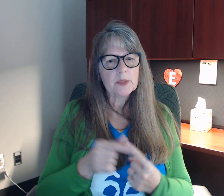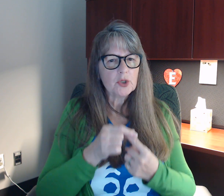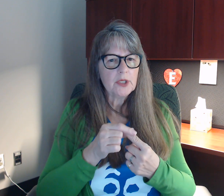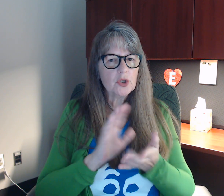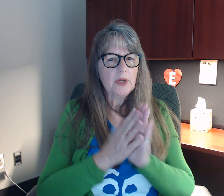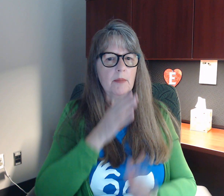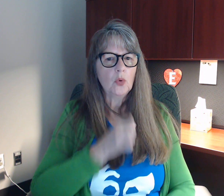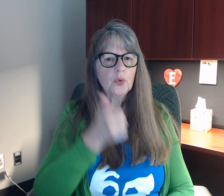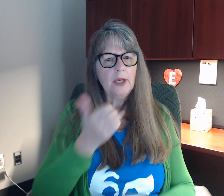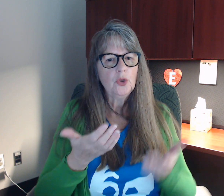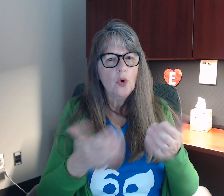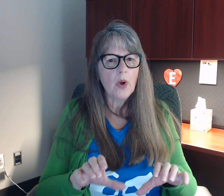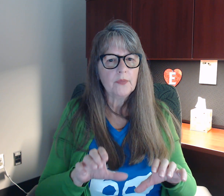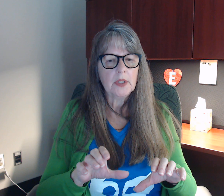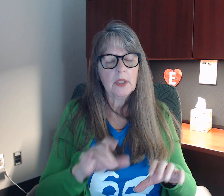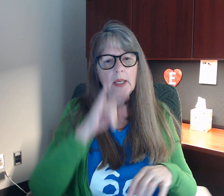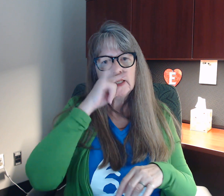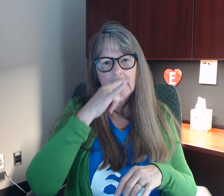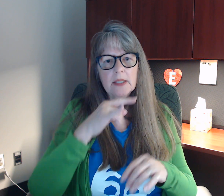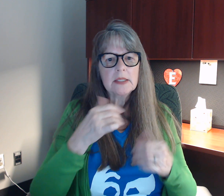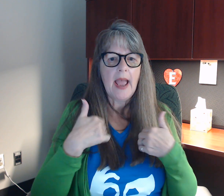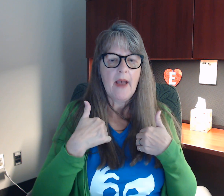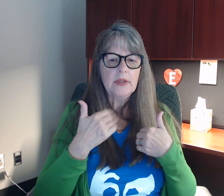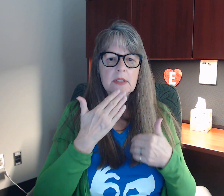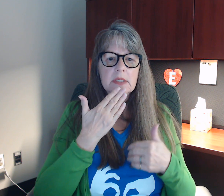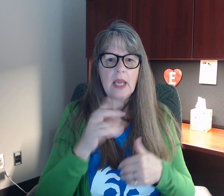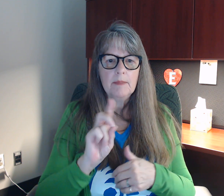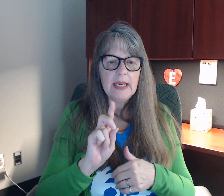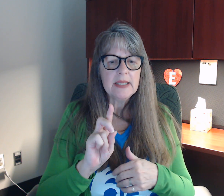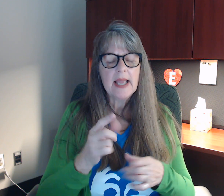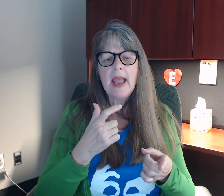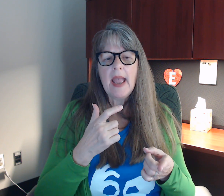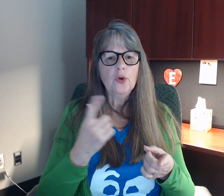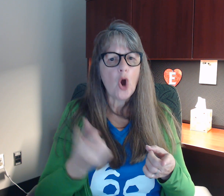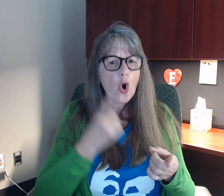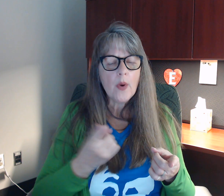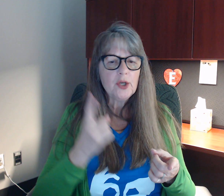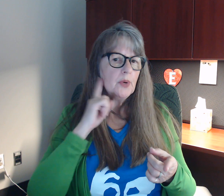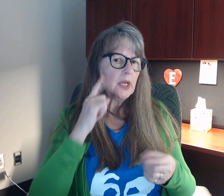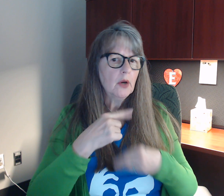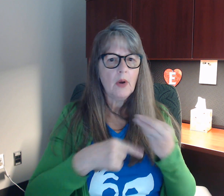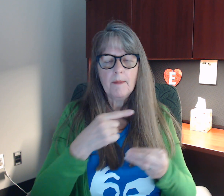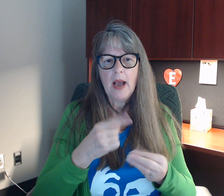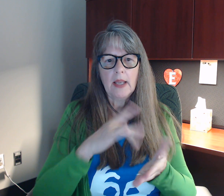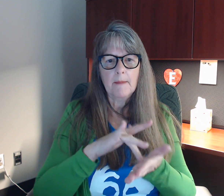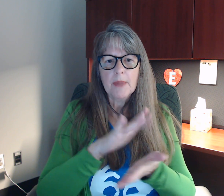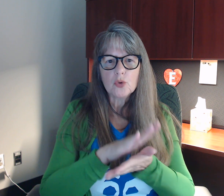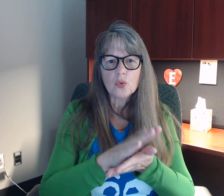especially as you become older and you don't want the kids having this diabetes. And always you hear about like a middle schooler